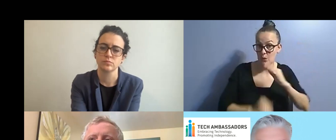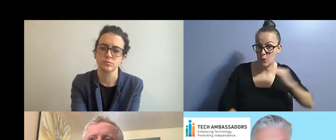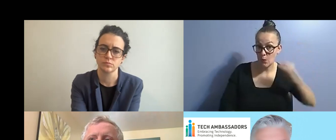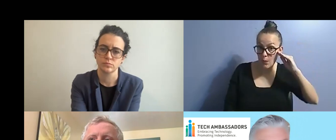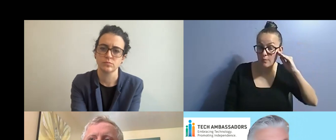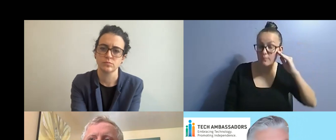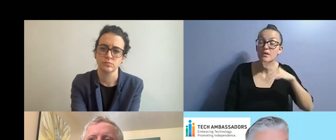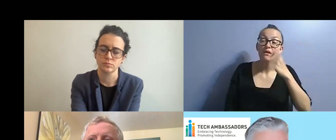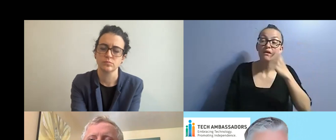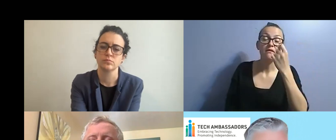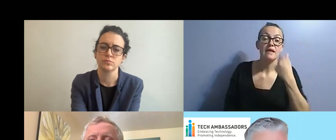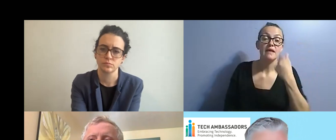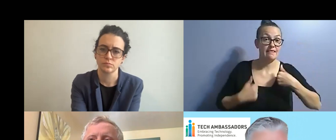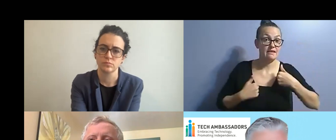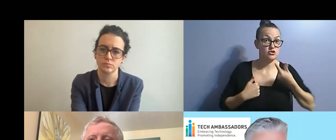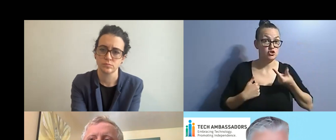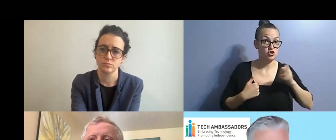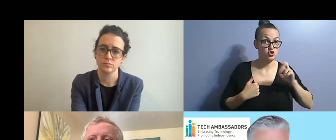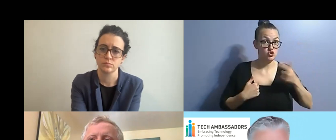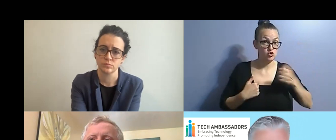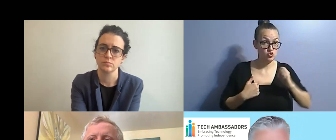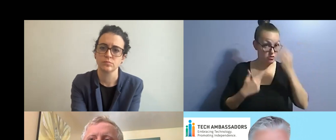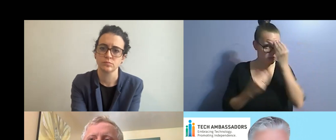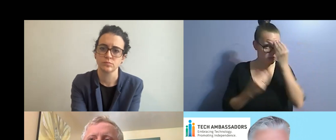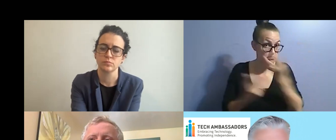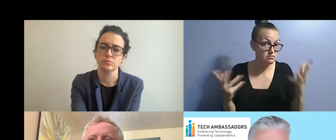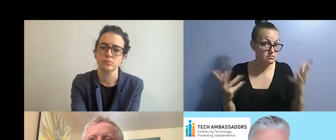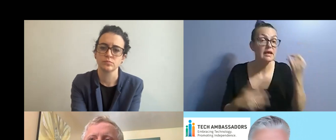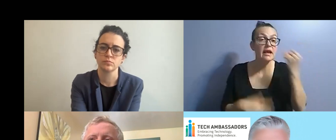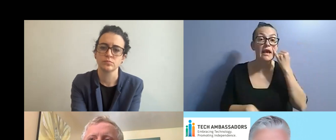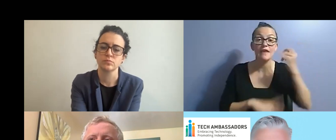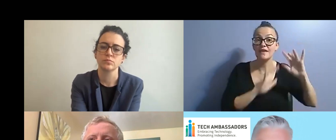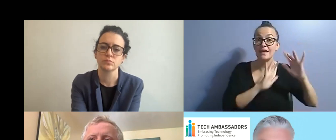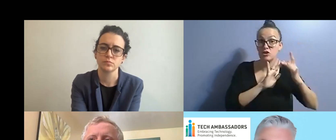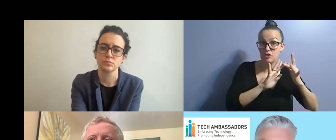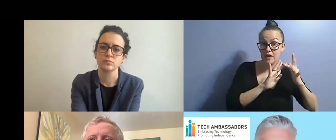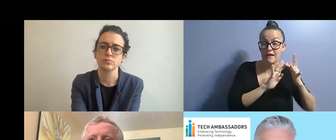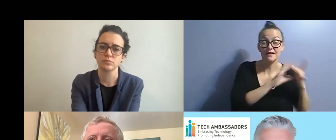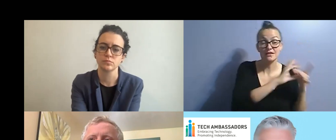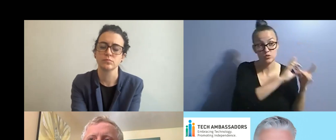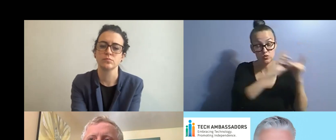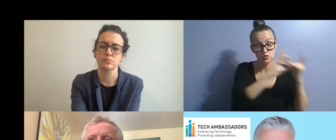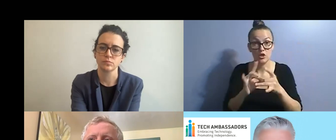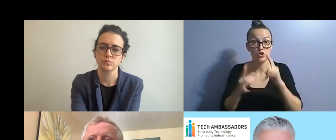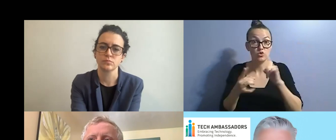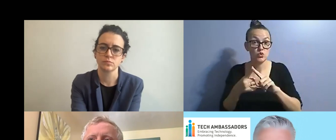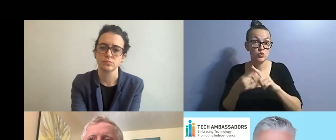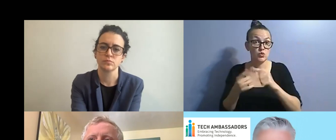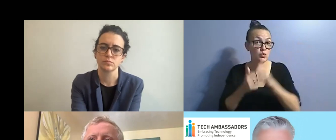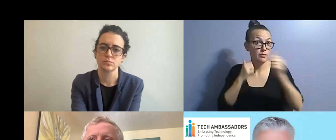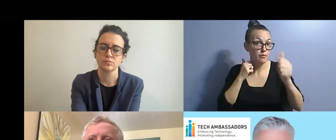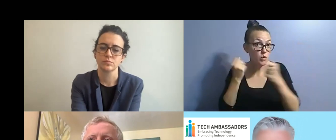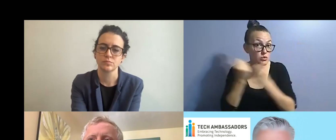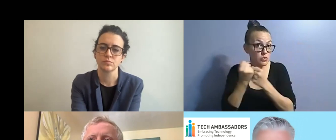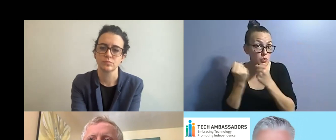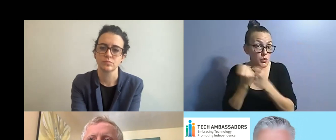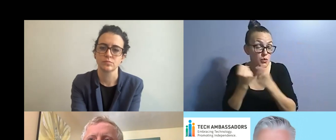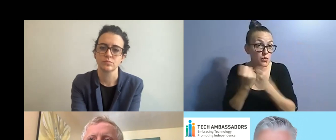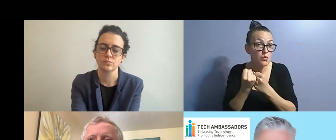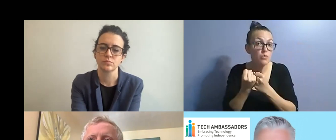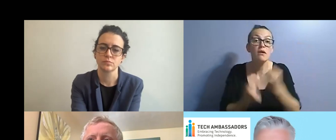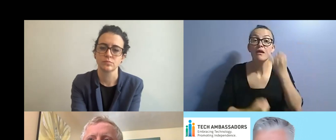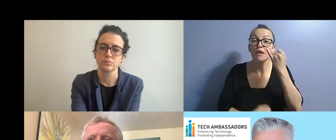usage is really specifically in relationship to remote support equipment, that is something that if you do have a